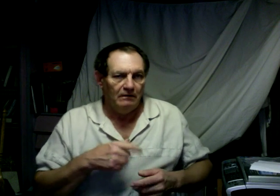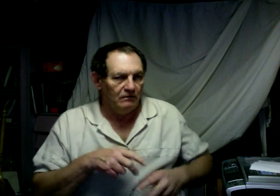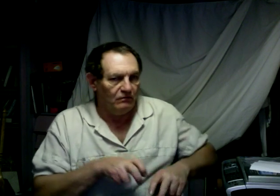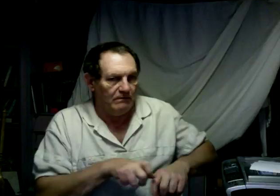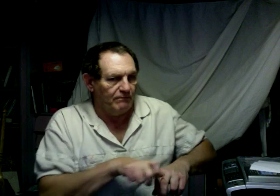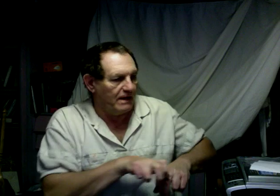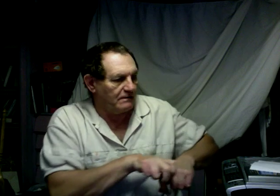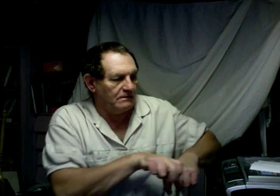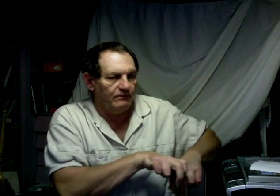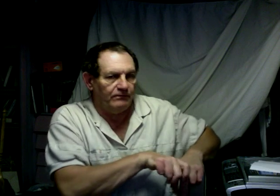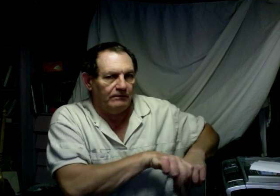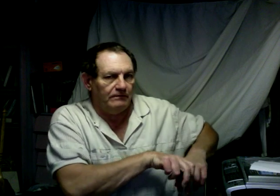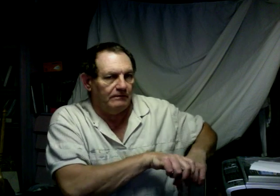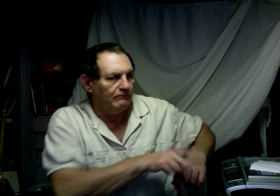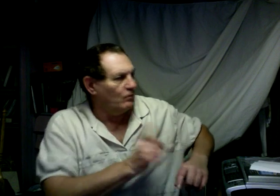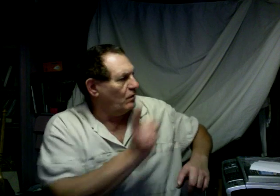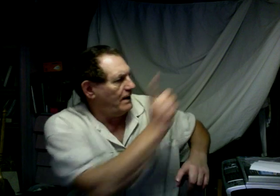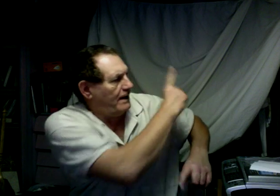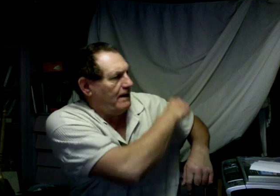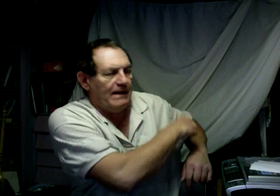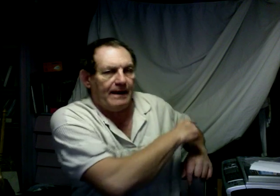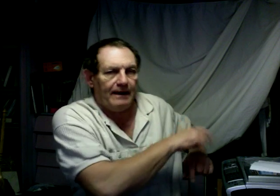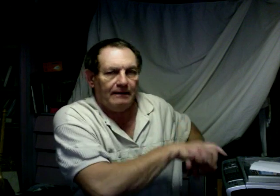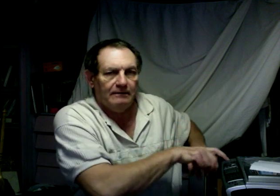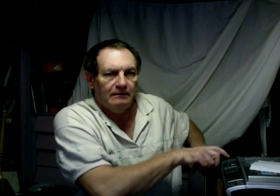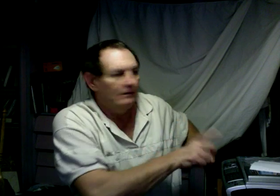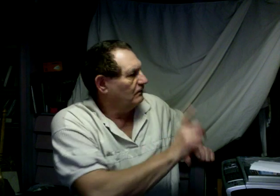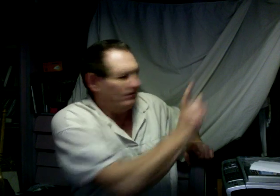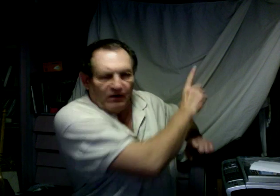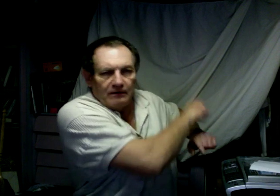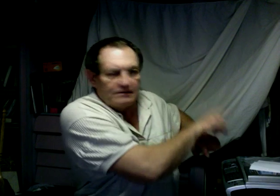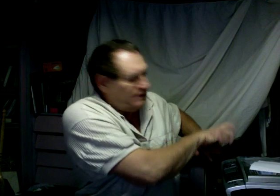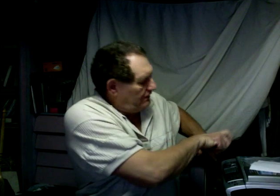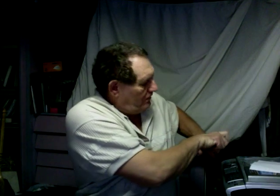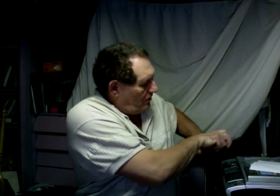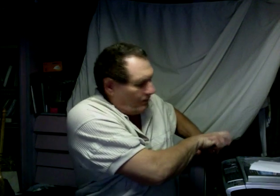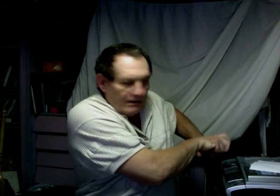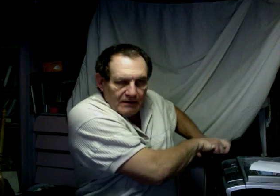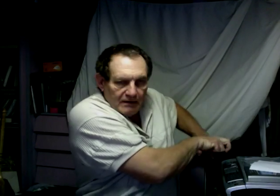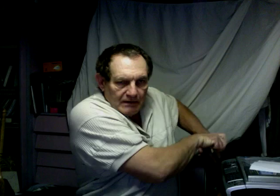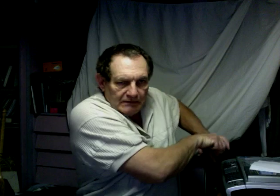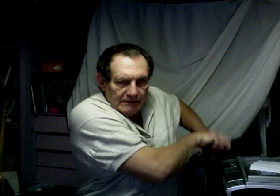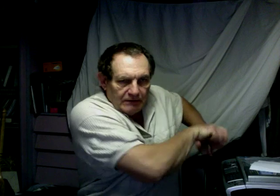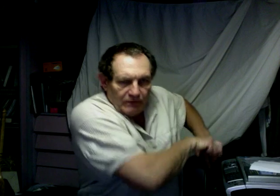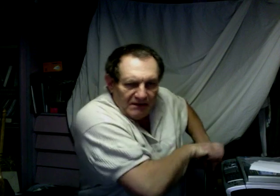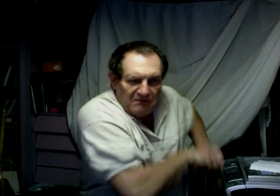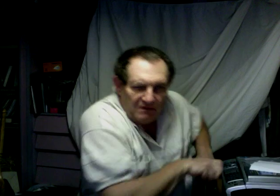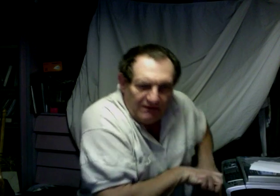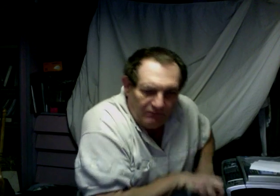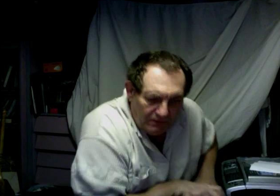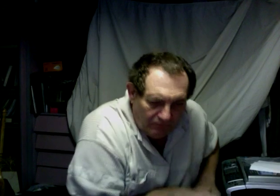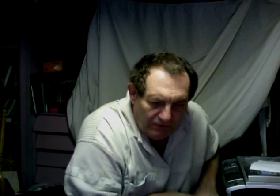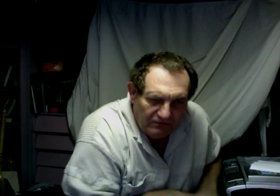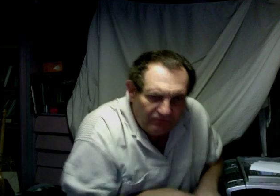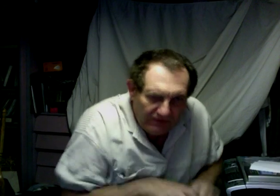So he backed up further, way back, as far as he could go. And then he ran and he ran and he ran and he ran as fast